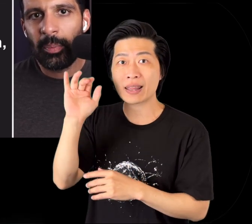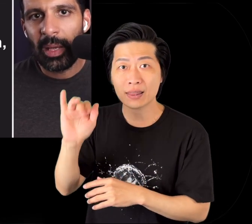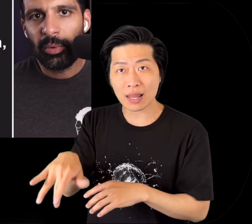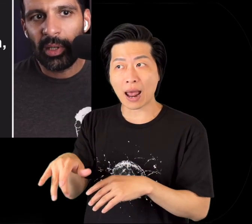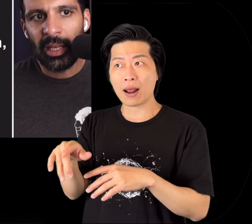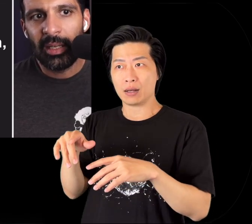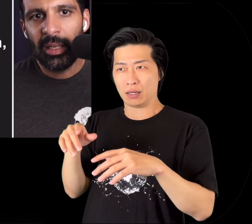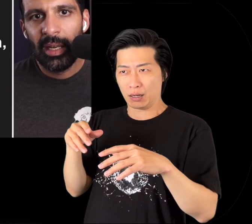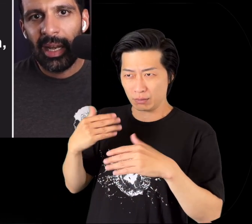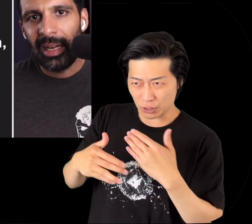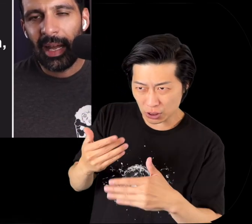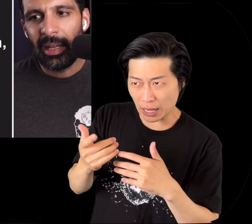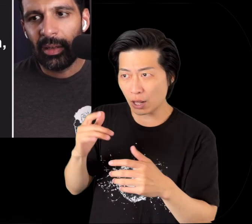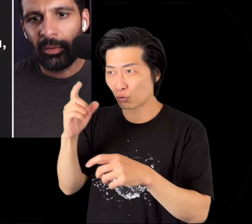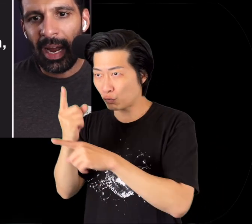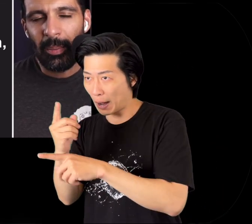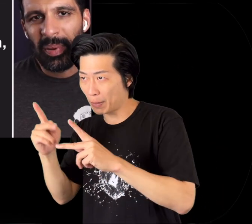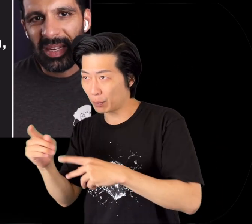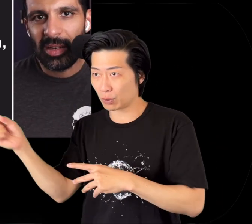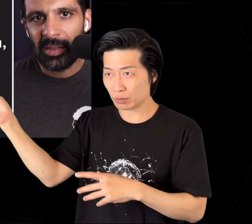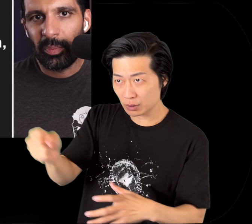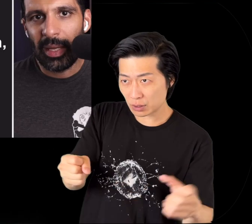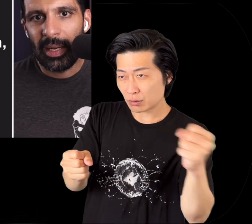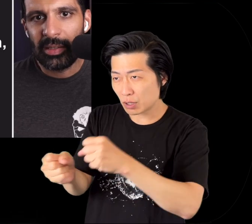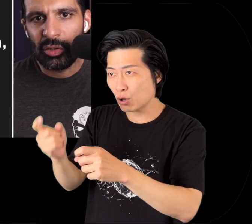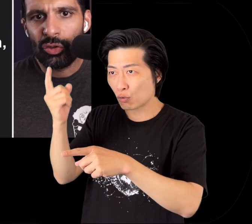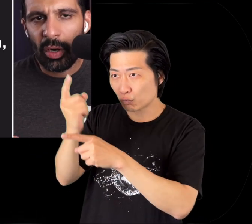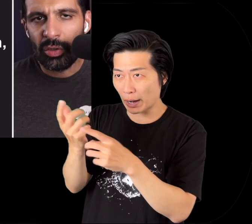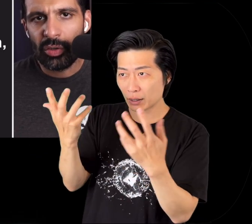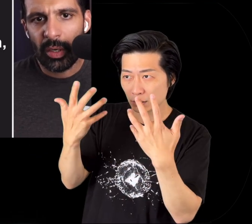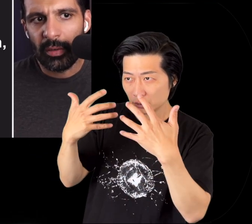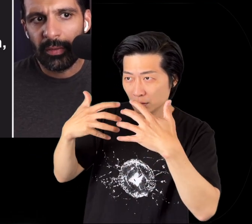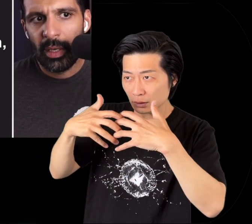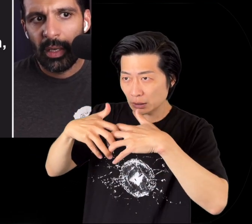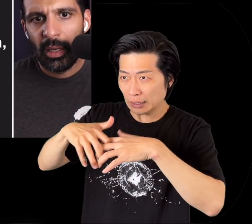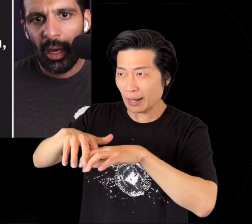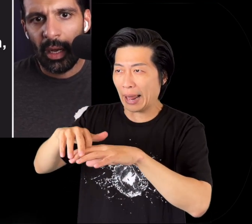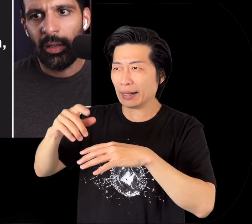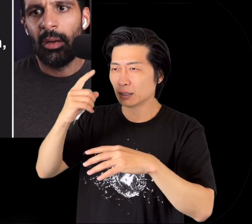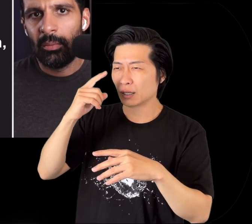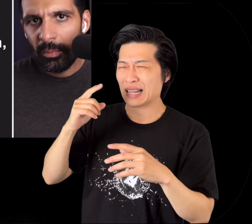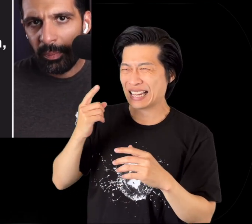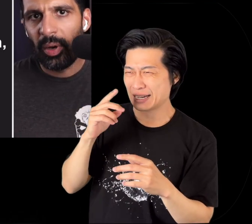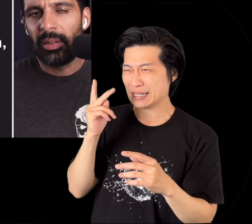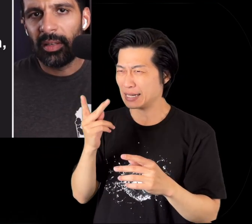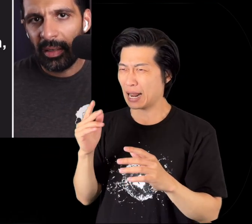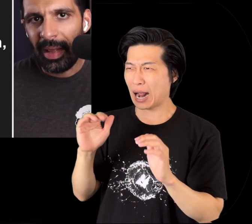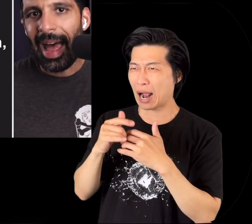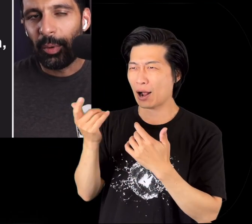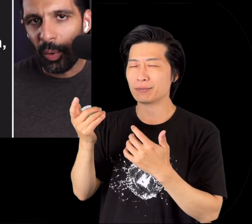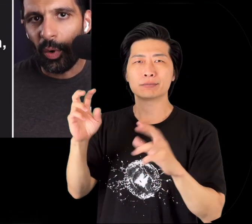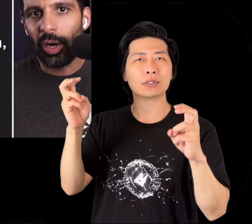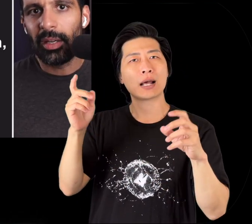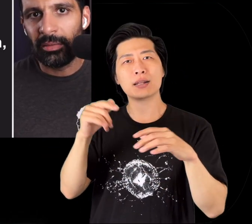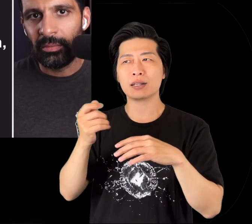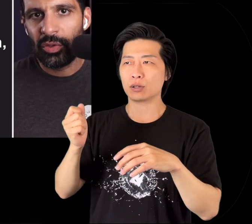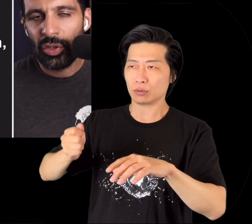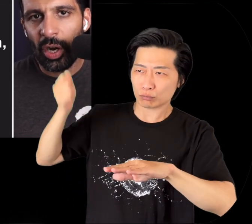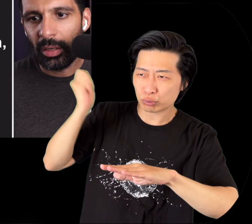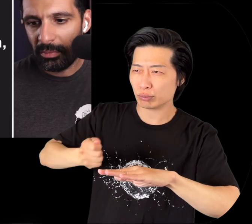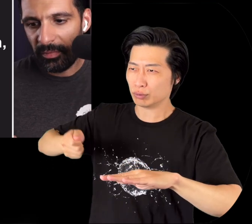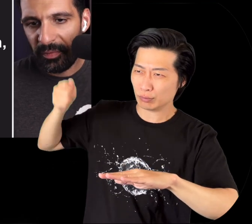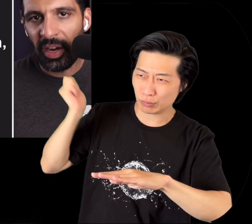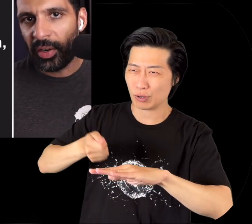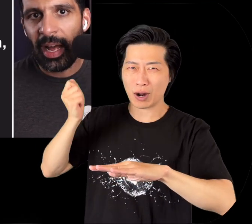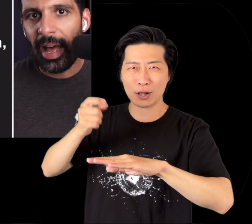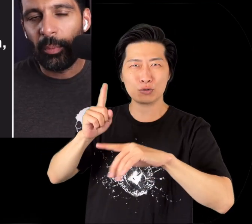the right people in and getting the right pieces in place and starting to sort of, put the hammer to work and